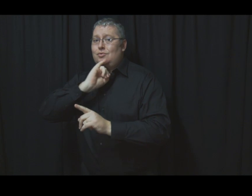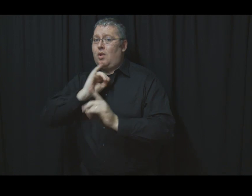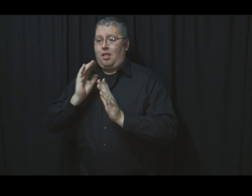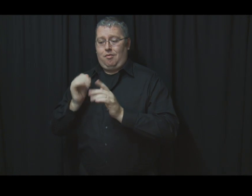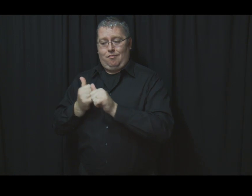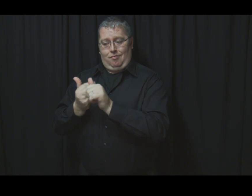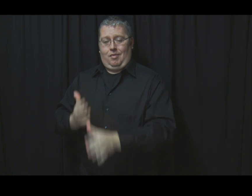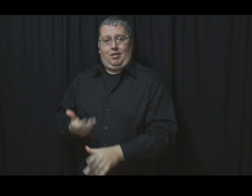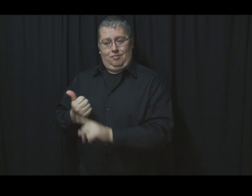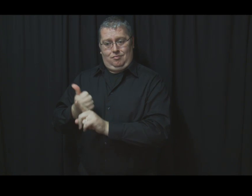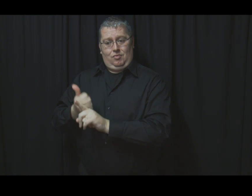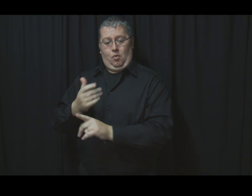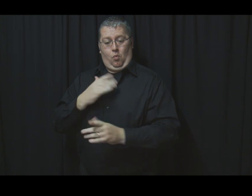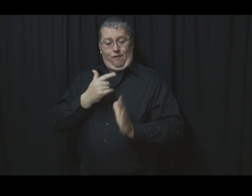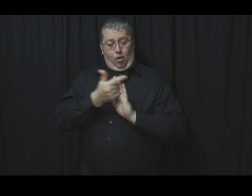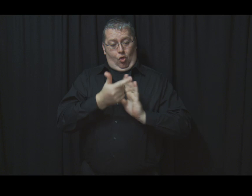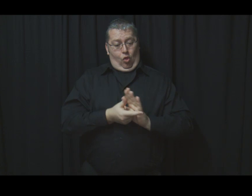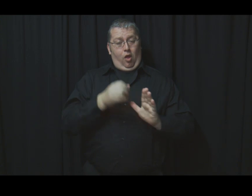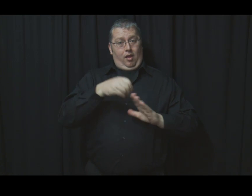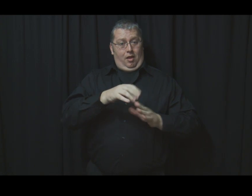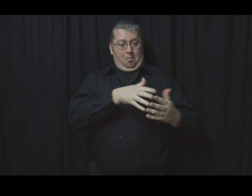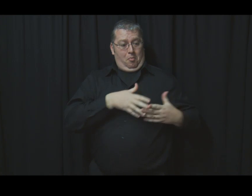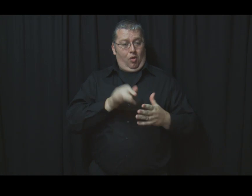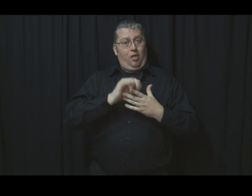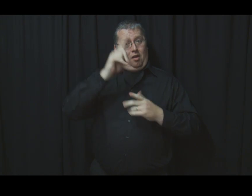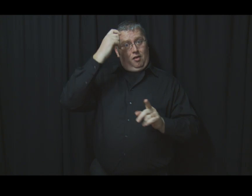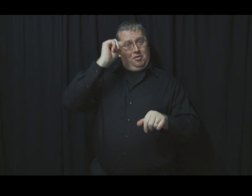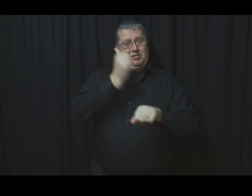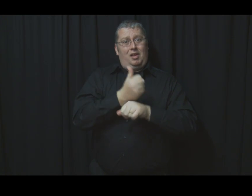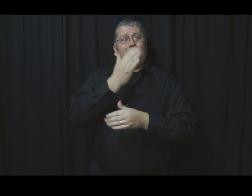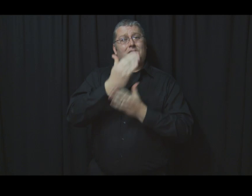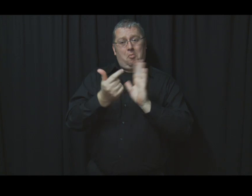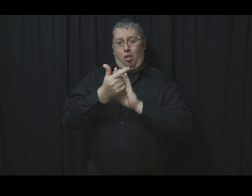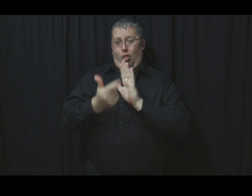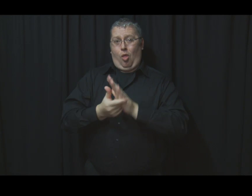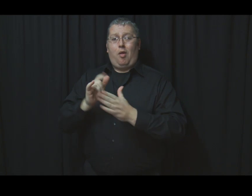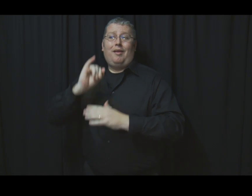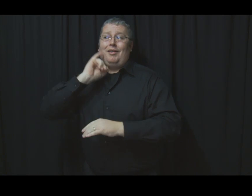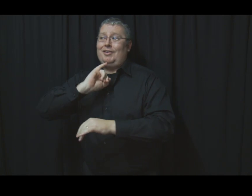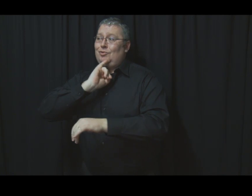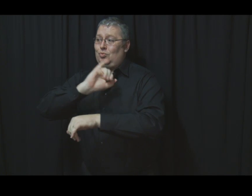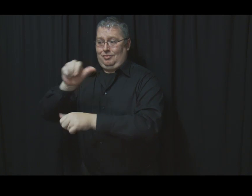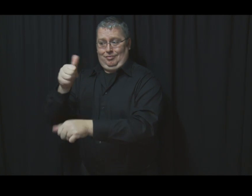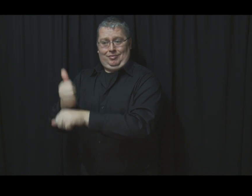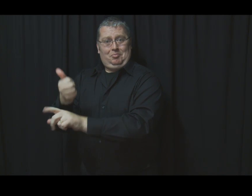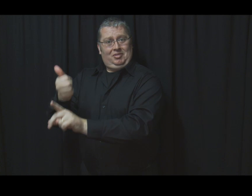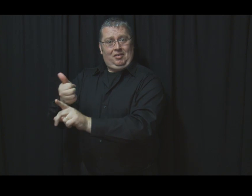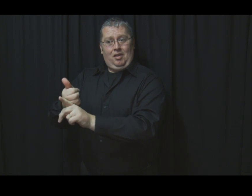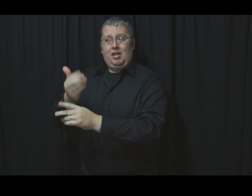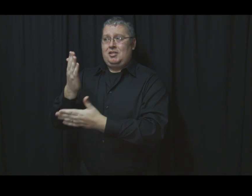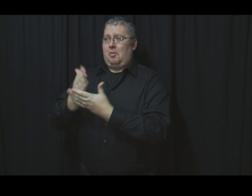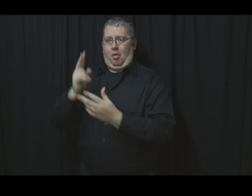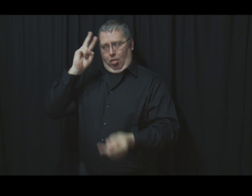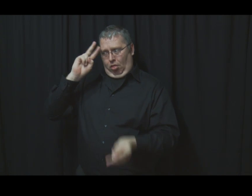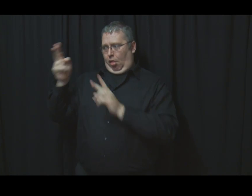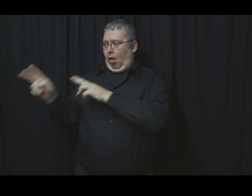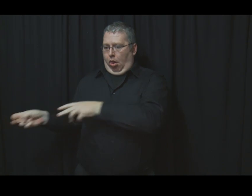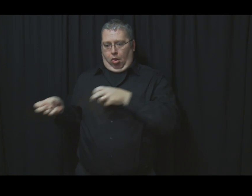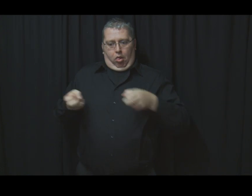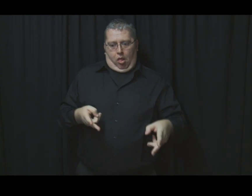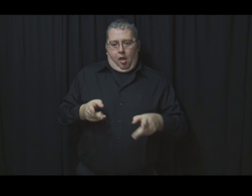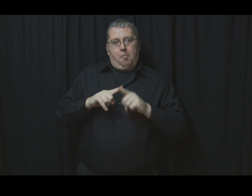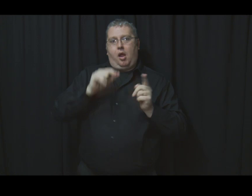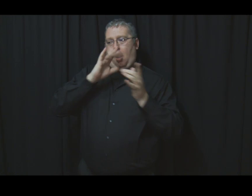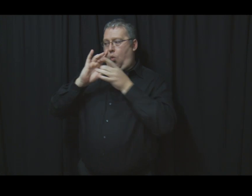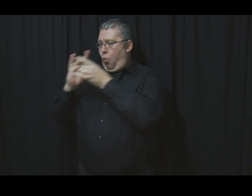government here in America that the government sets. Well, there were certain laws for Israel. And, some people take all that out of context and then they try to impose it